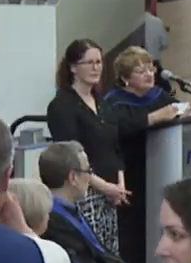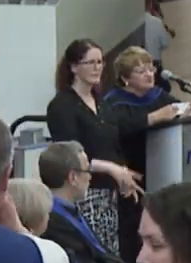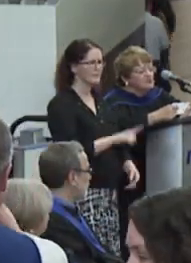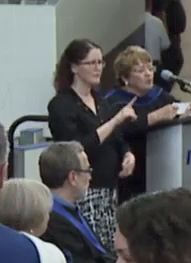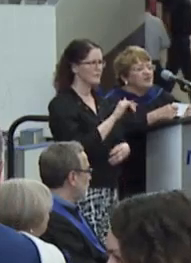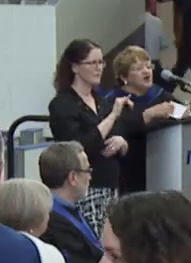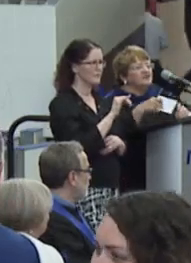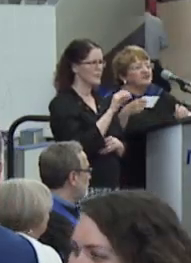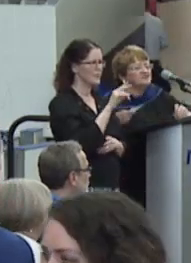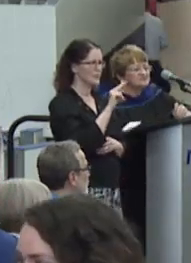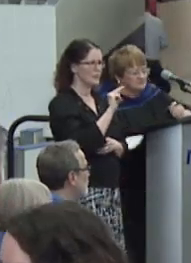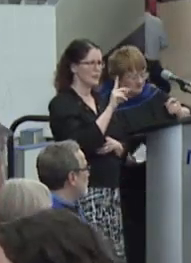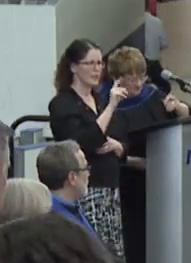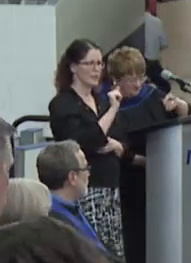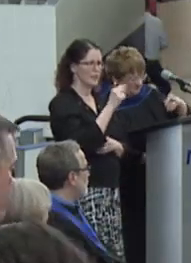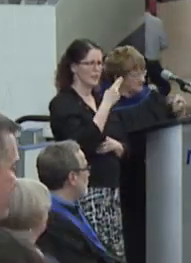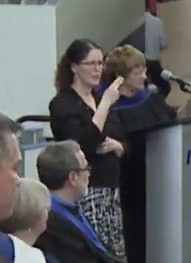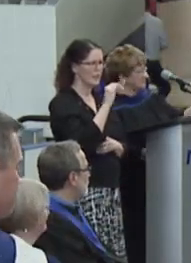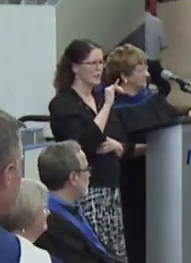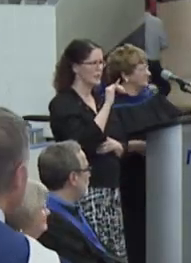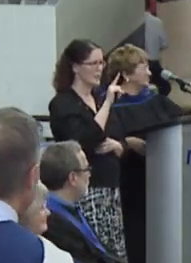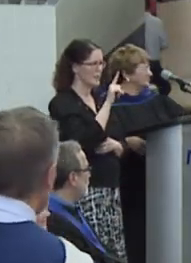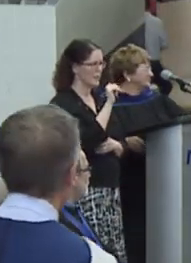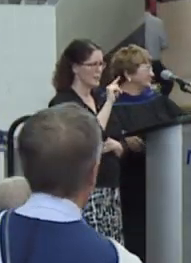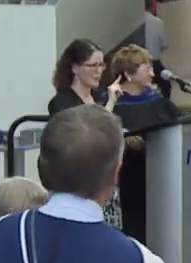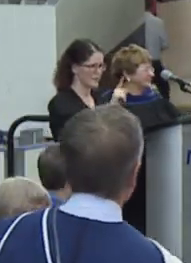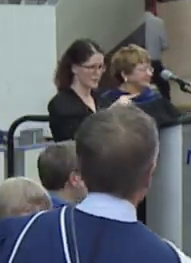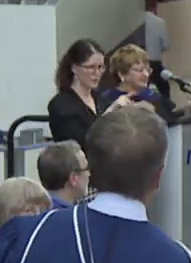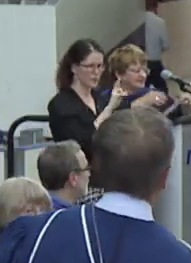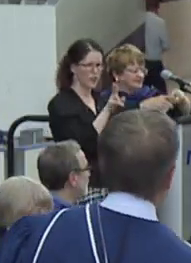Linda Hiltz with honors.